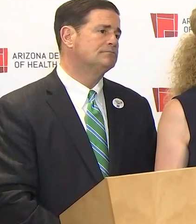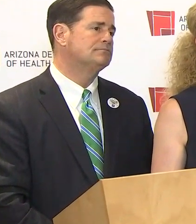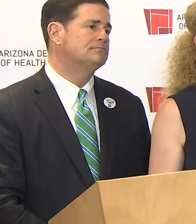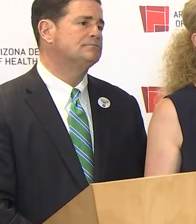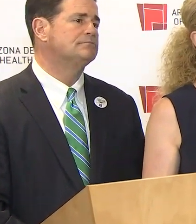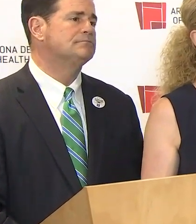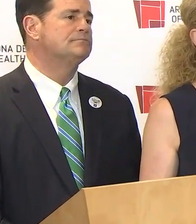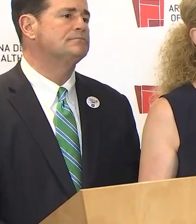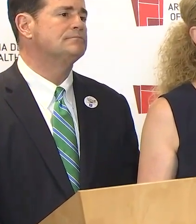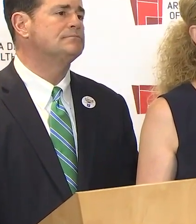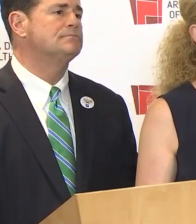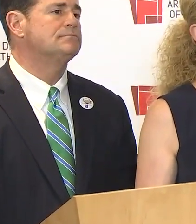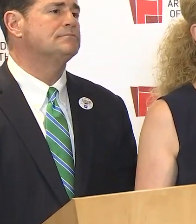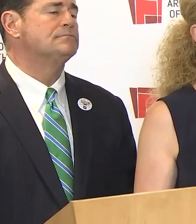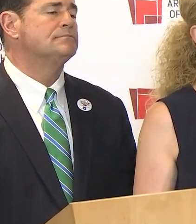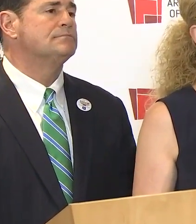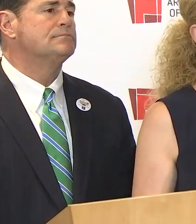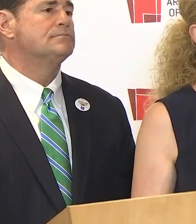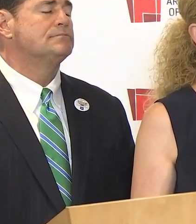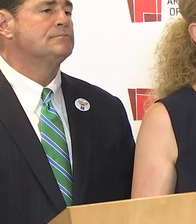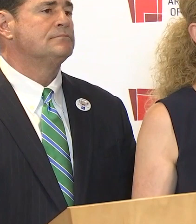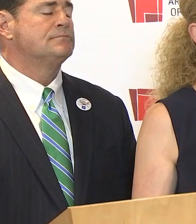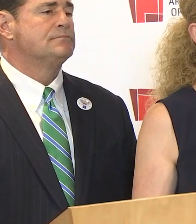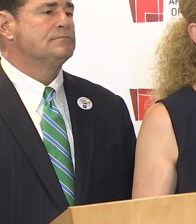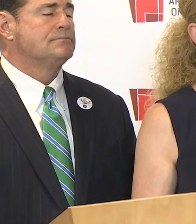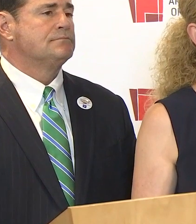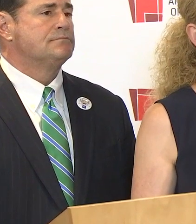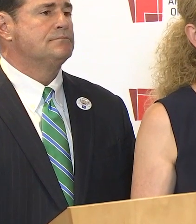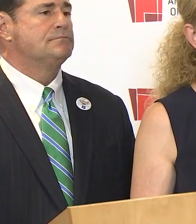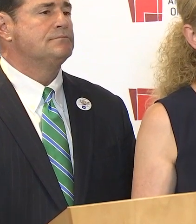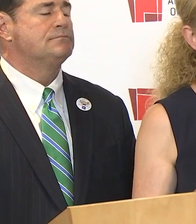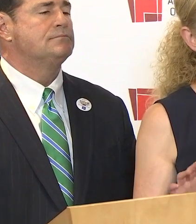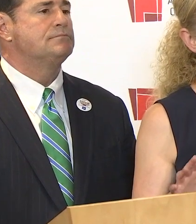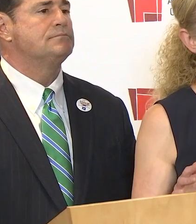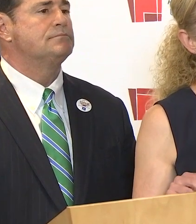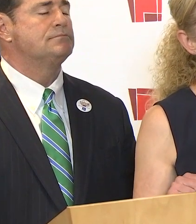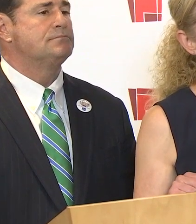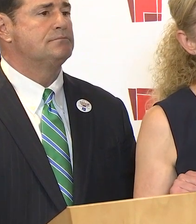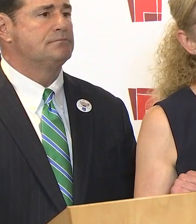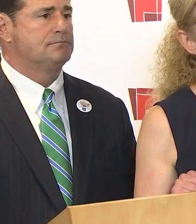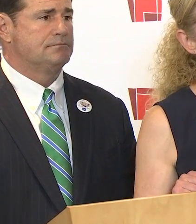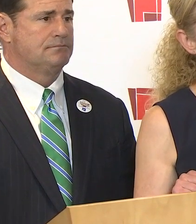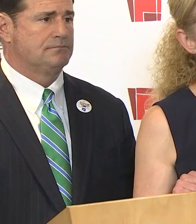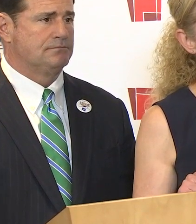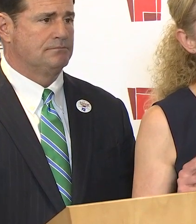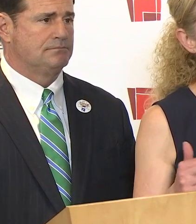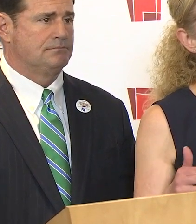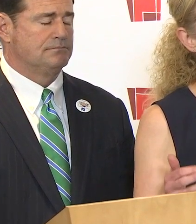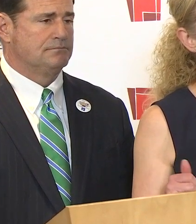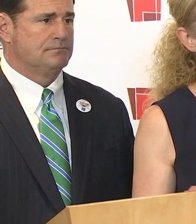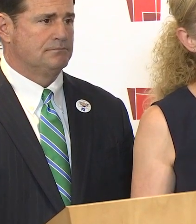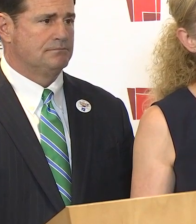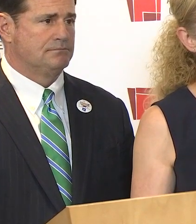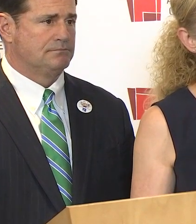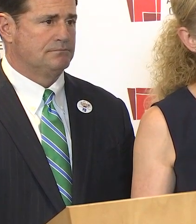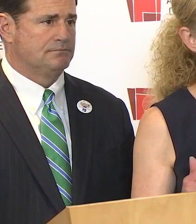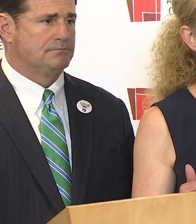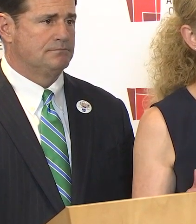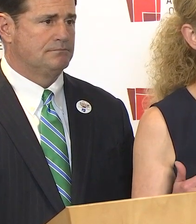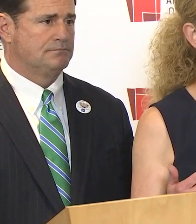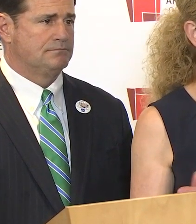Before you had 300, are you still around that 300 number or less? Is there some of that? Yeah, I think we're somewhere around 300 to 600, and I think we're getting